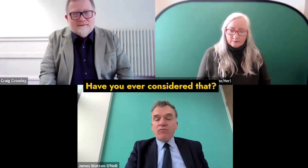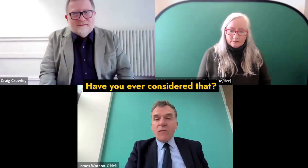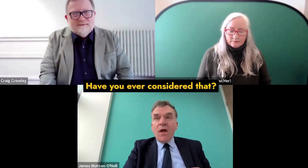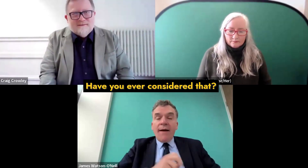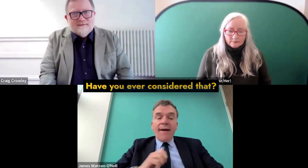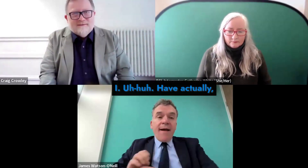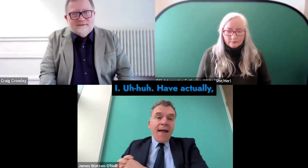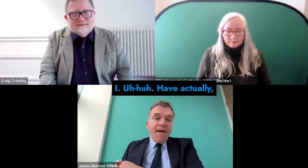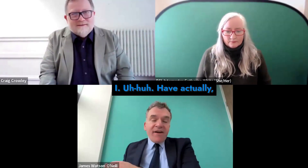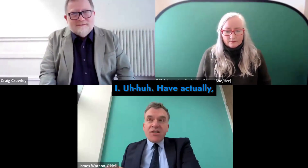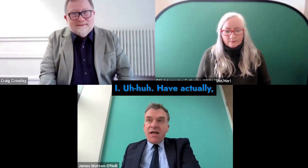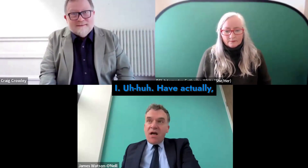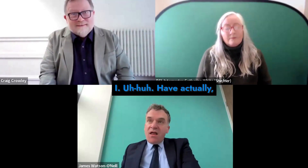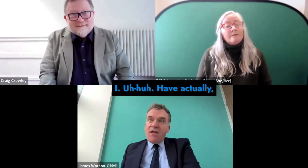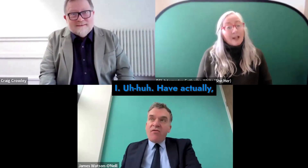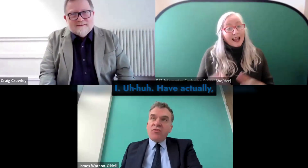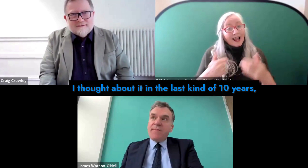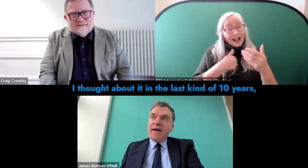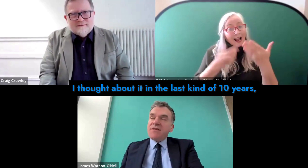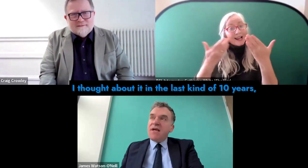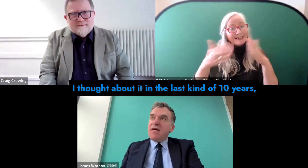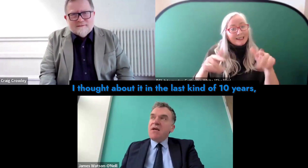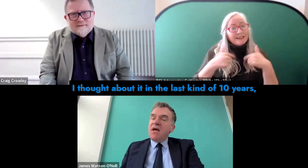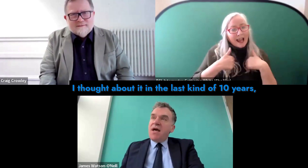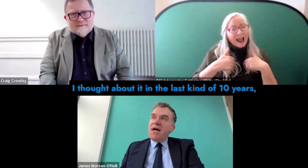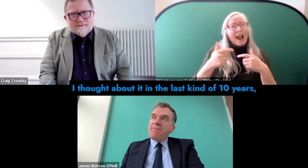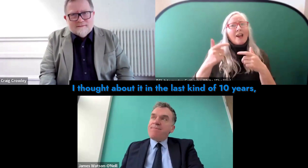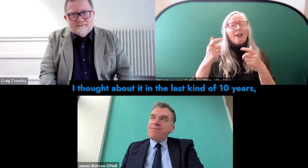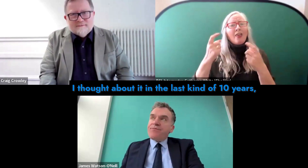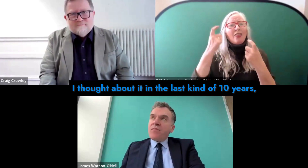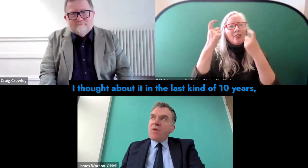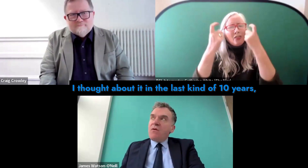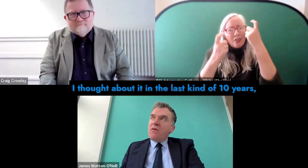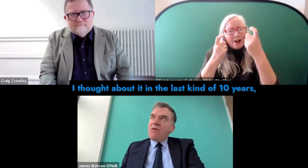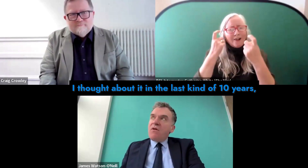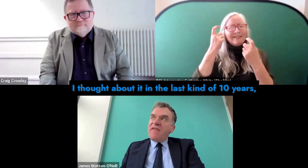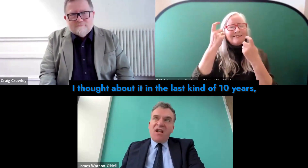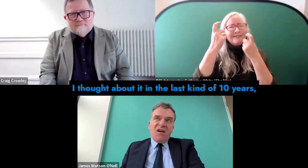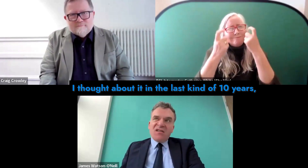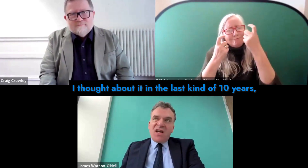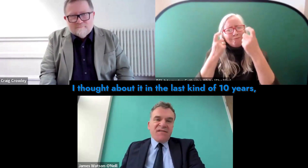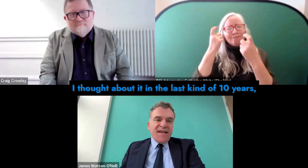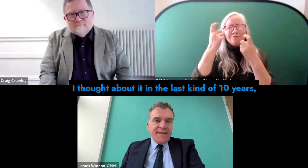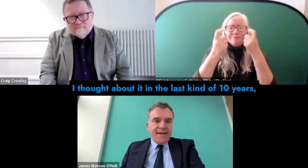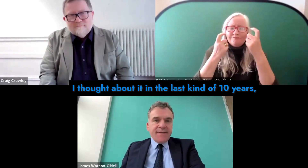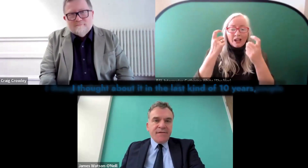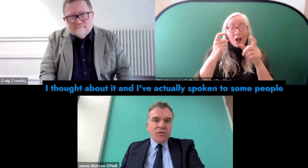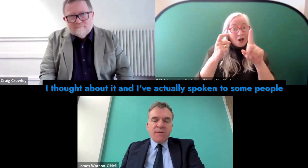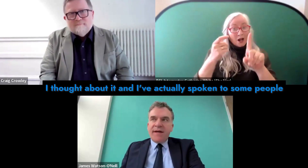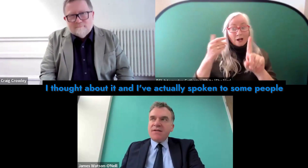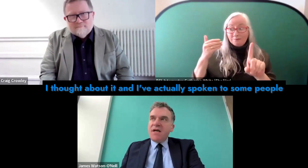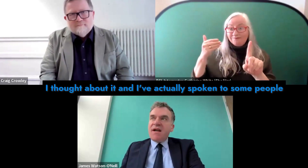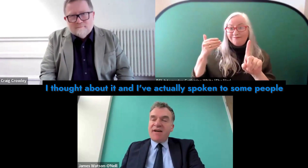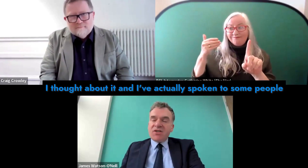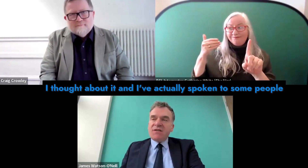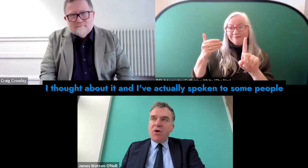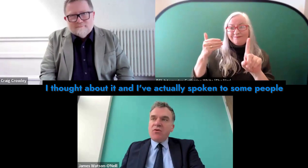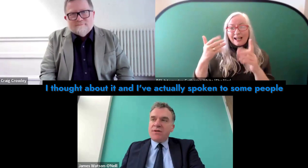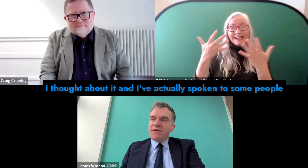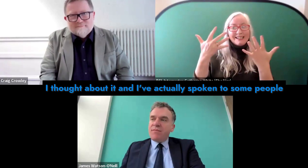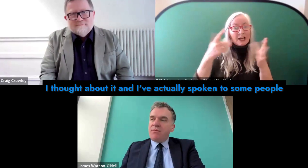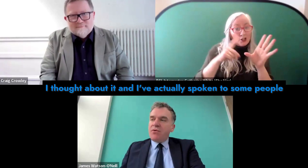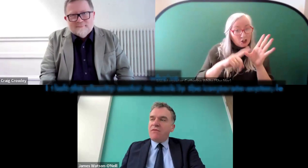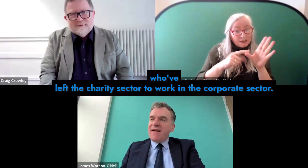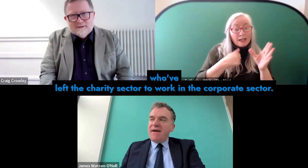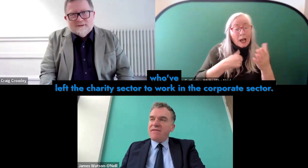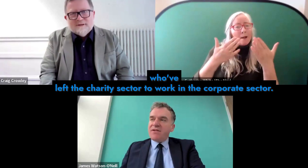that? I have actually. I thought about it. In the last kind of 10 years, I thought about it, and I've actually